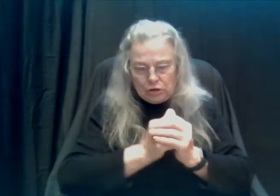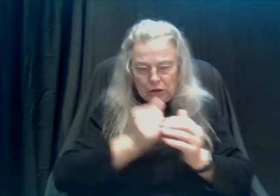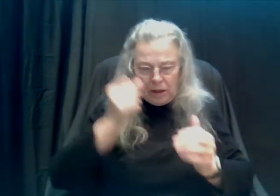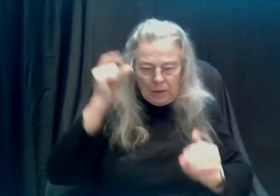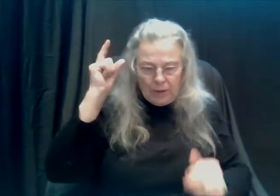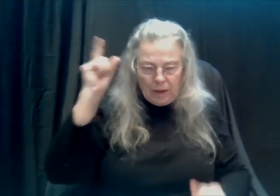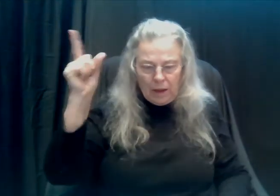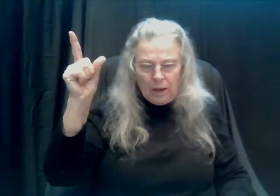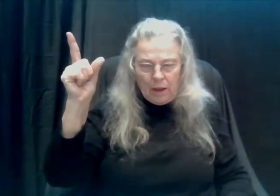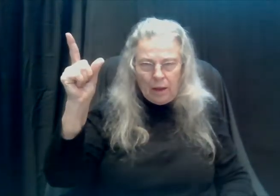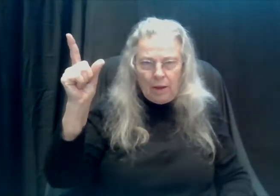Worship him,